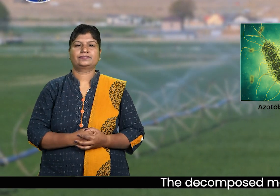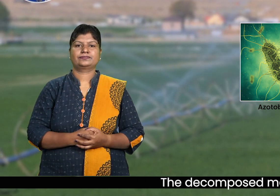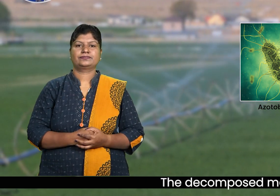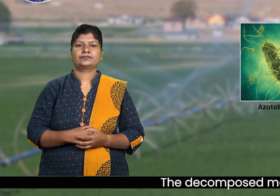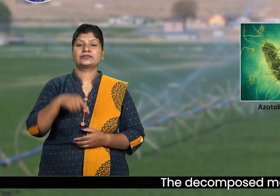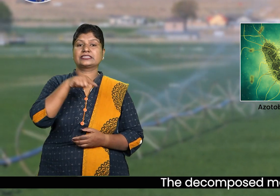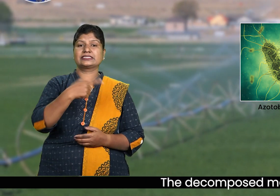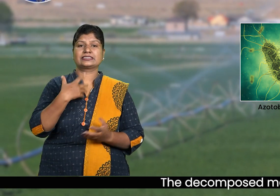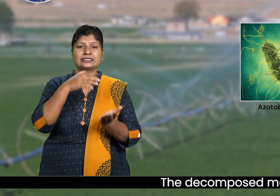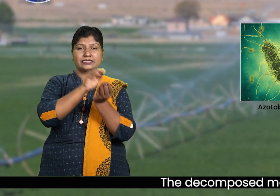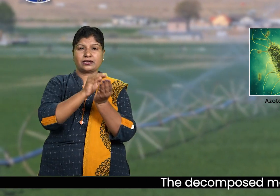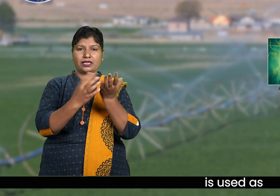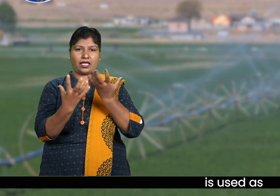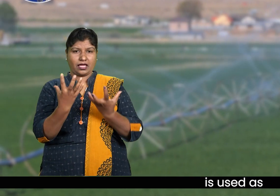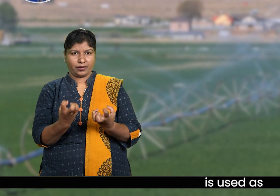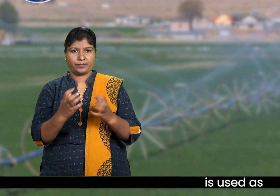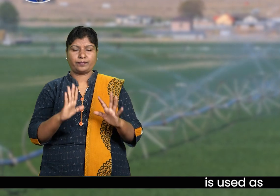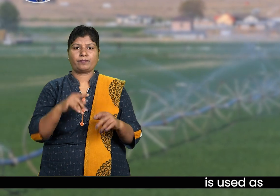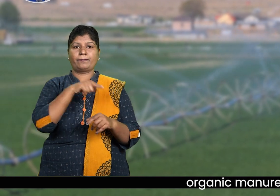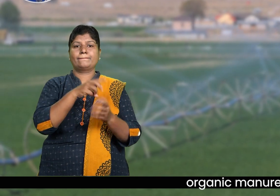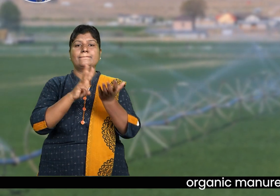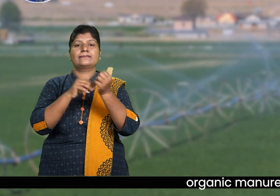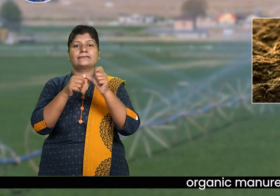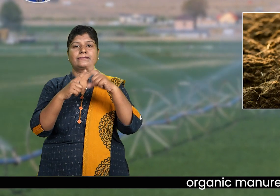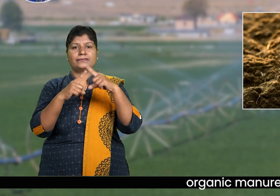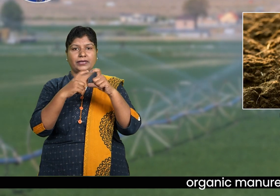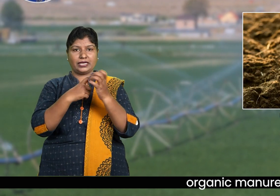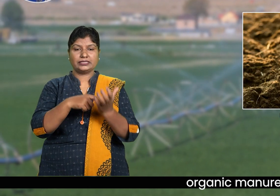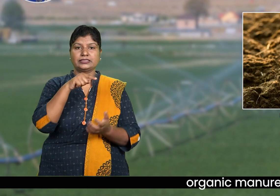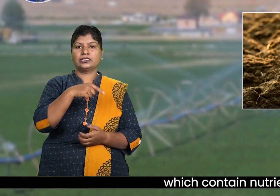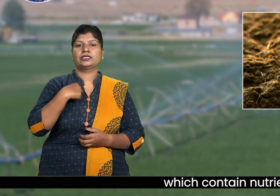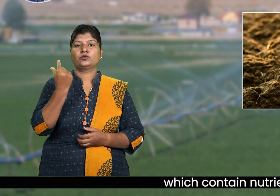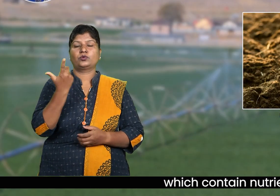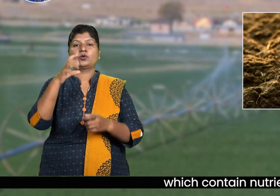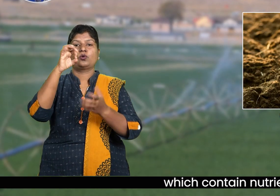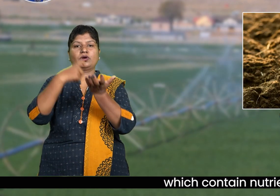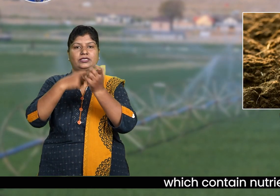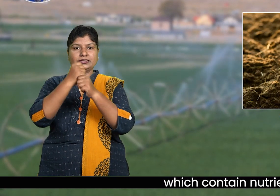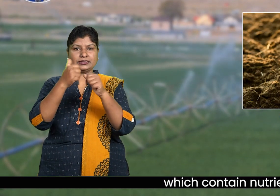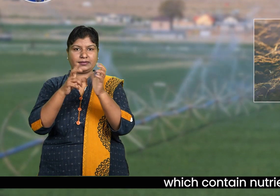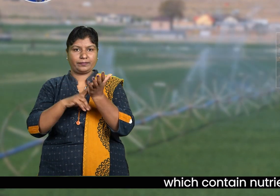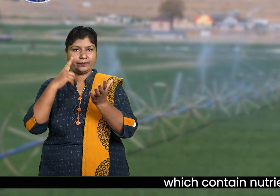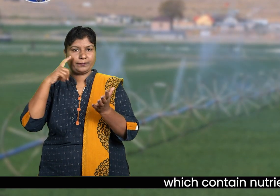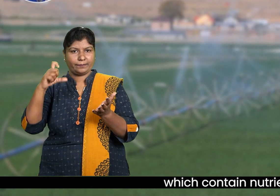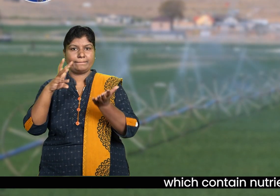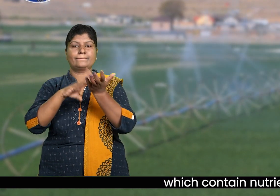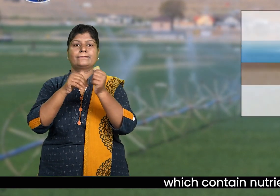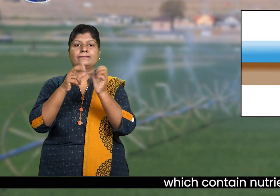The decomposed matter is used as organic manure, which contains